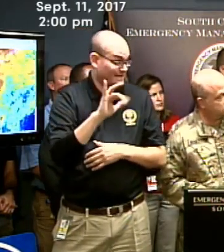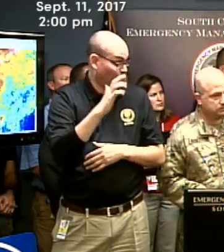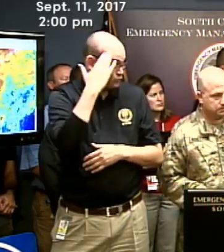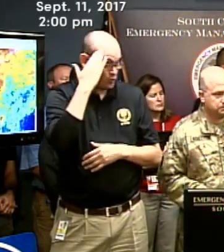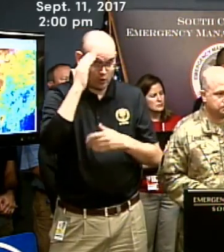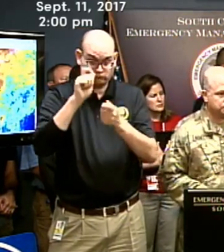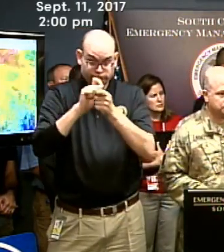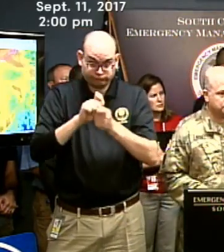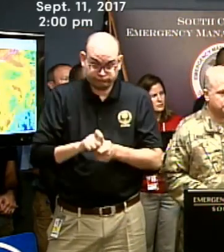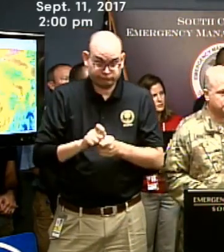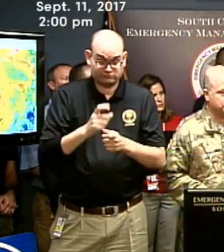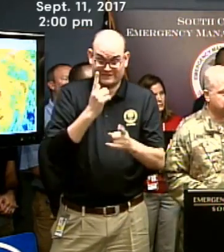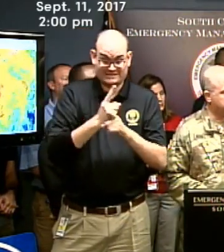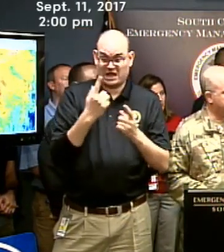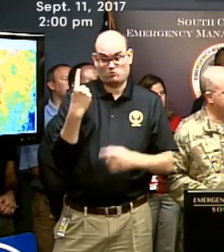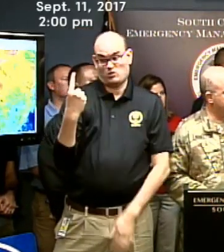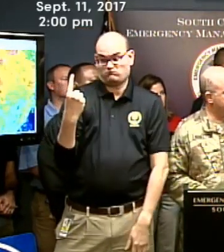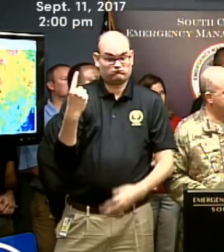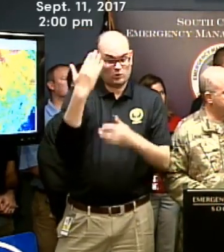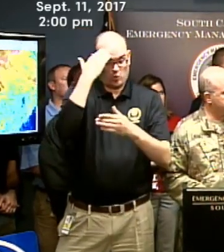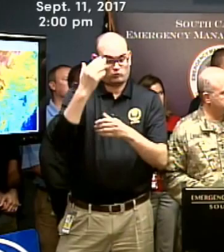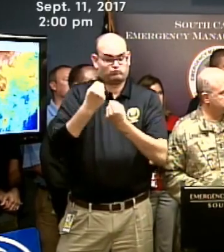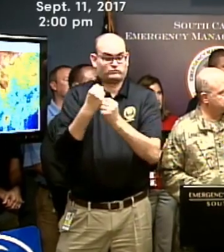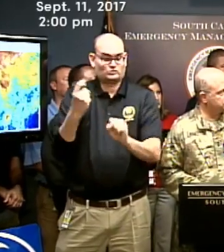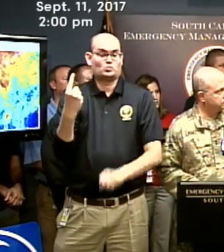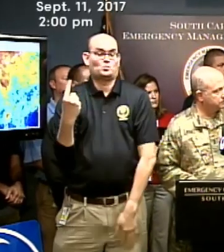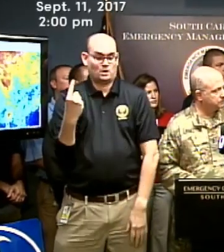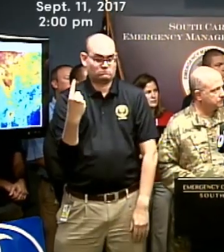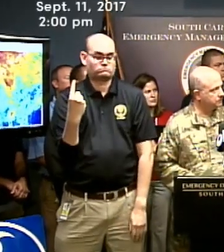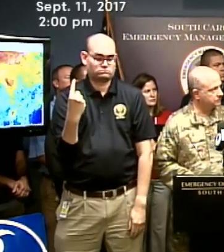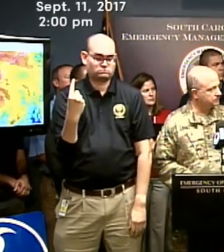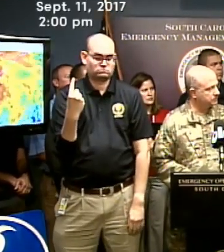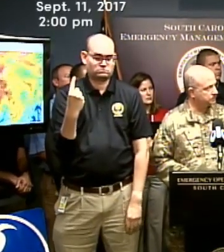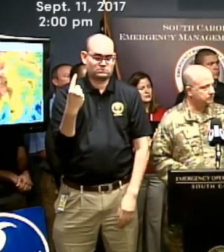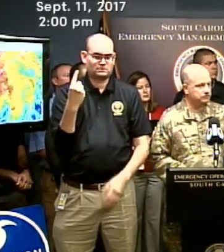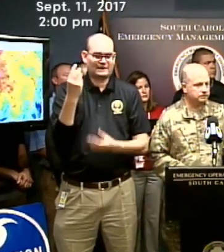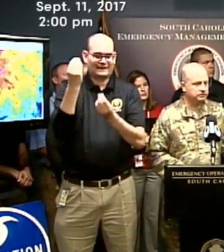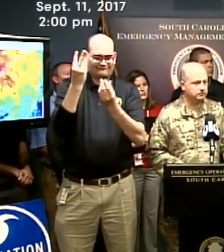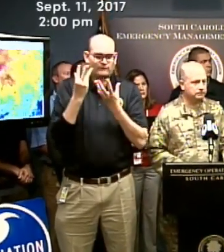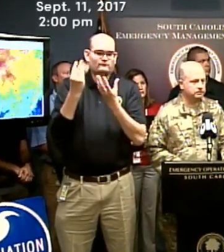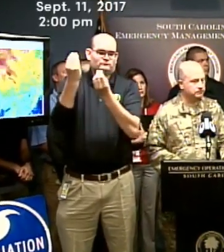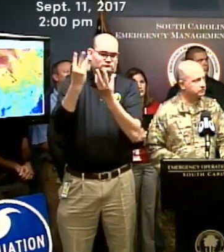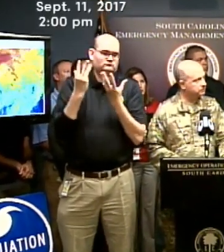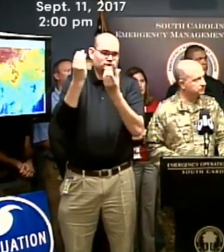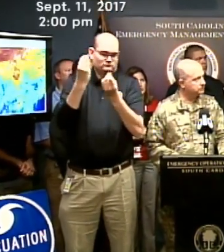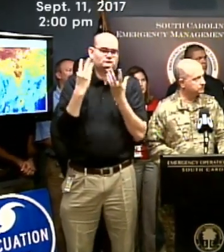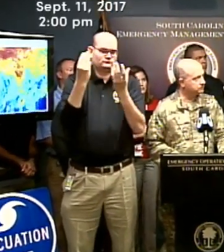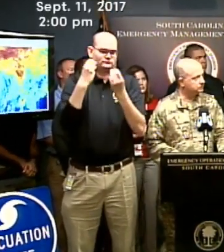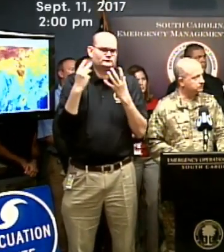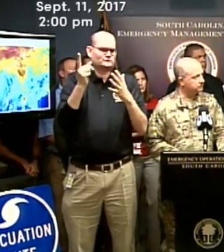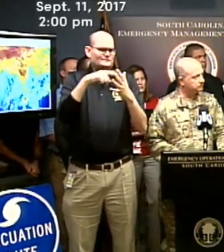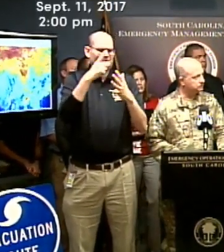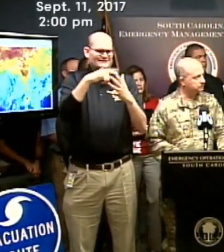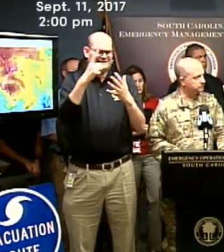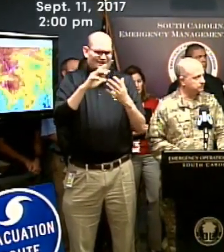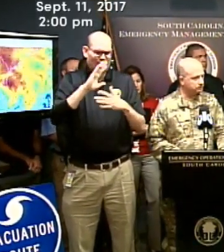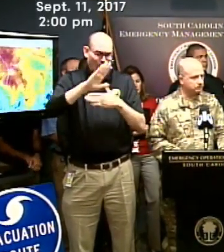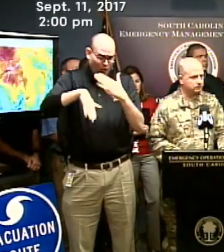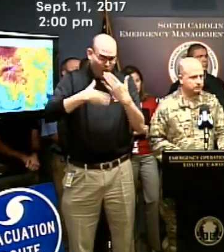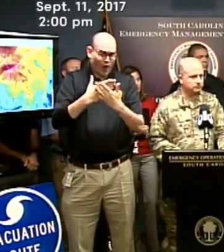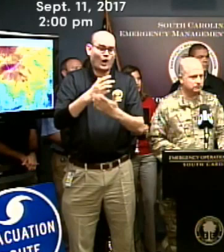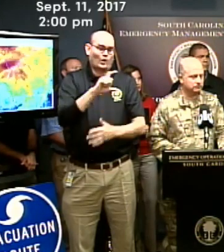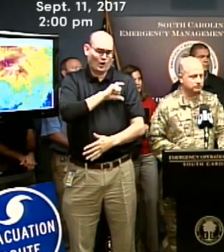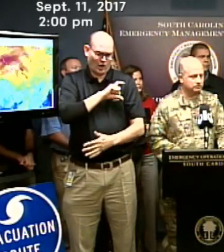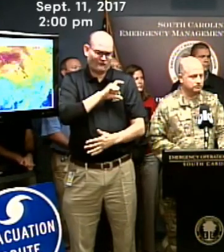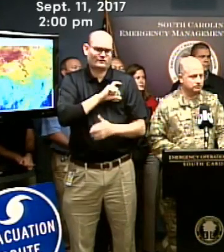is the only rescue at this time, but information is coming in, and we're expecting all of our officers to be back on the water real